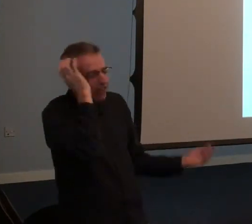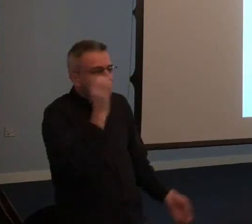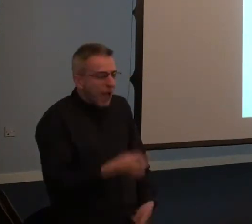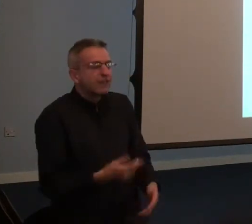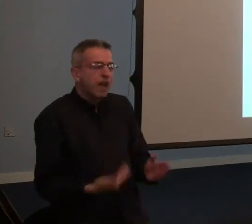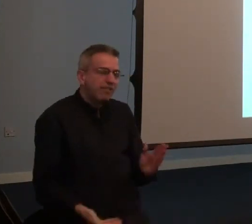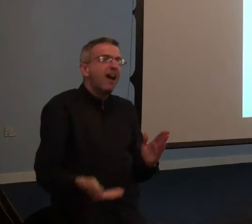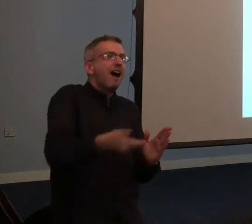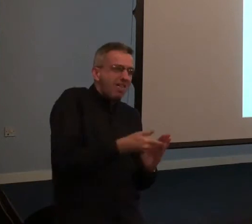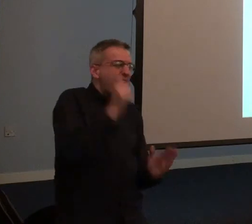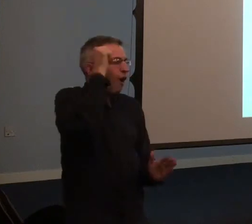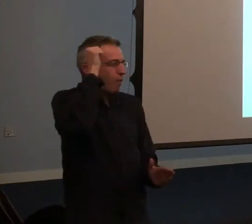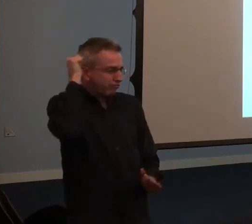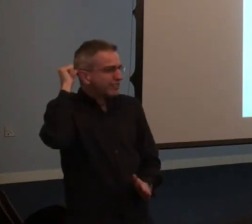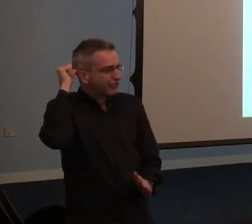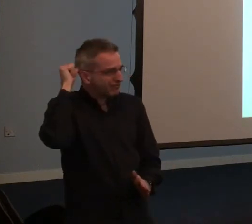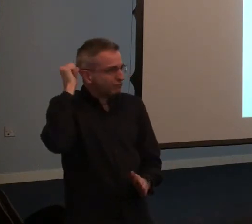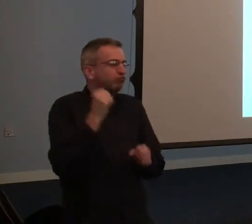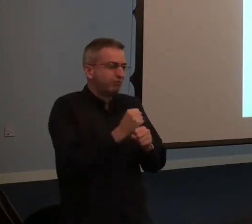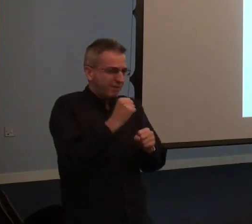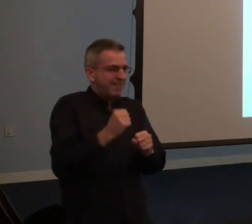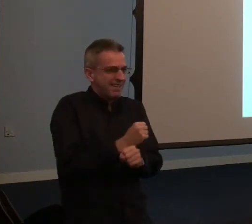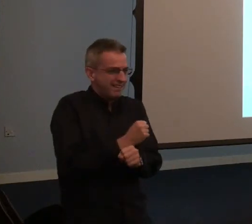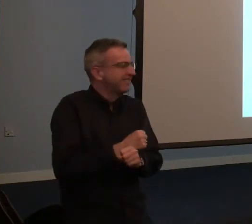right? Of course they're going to move. So they had to have an additional operation to